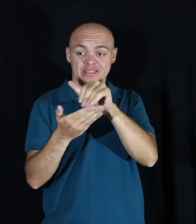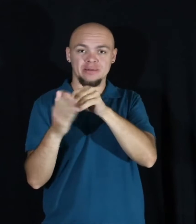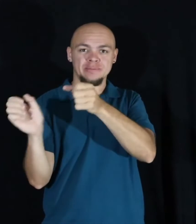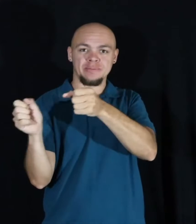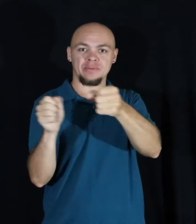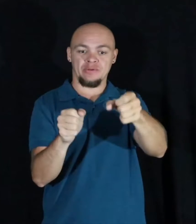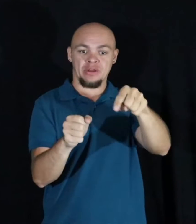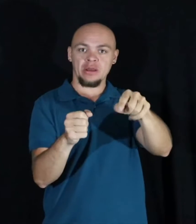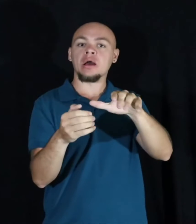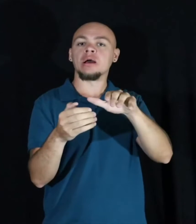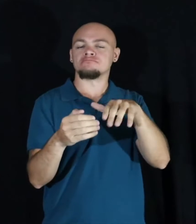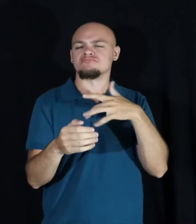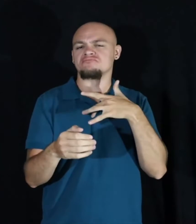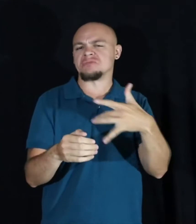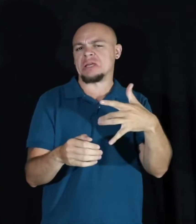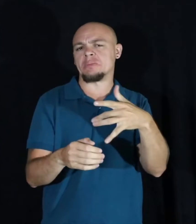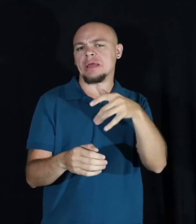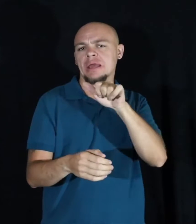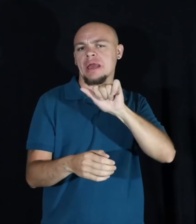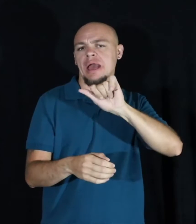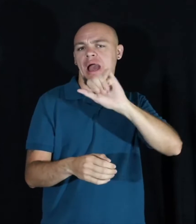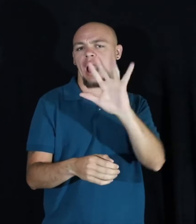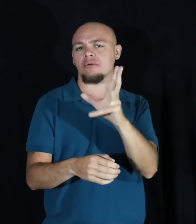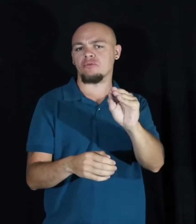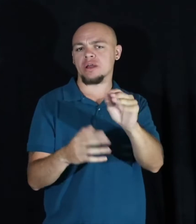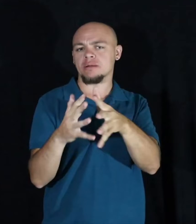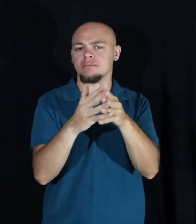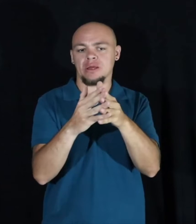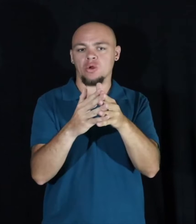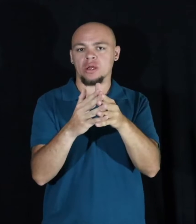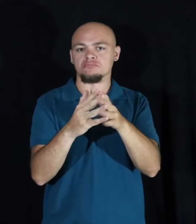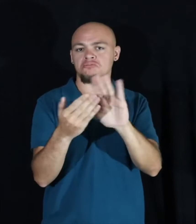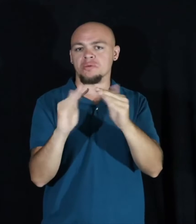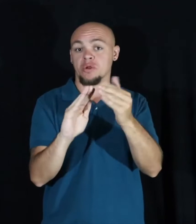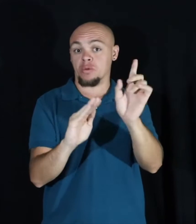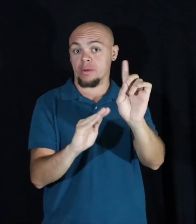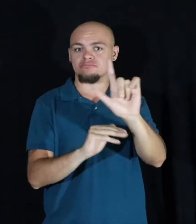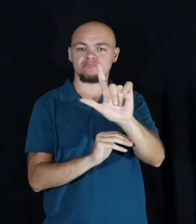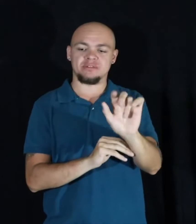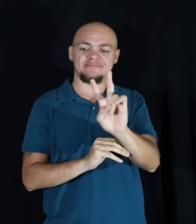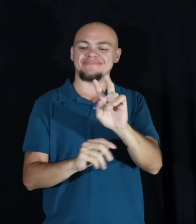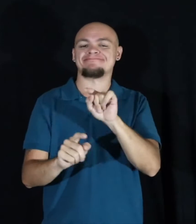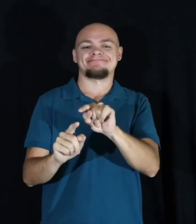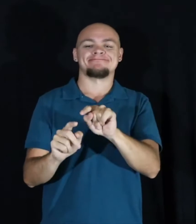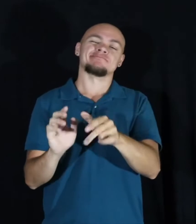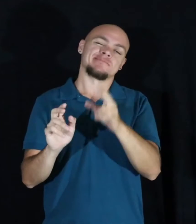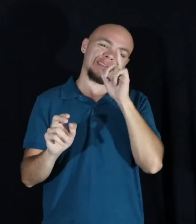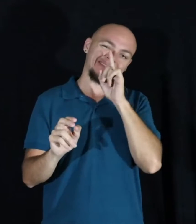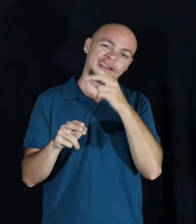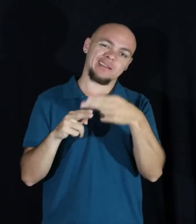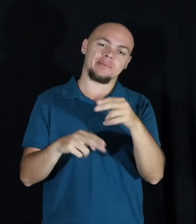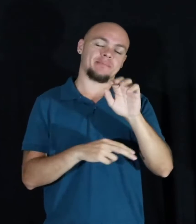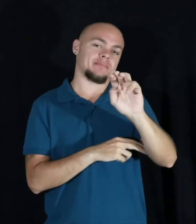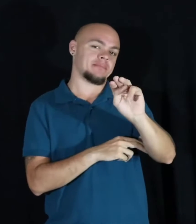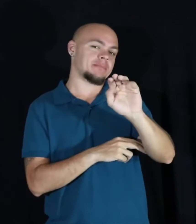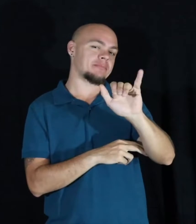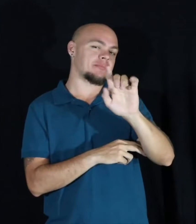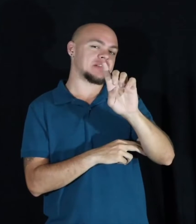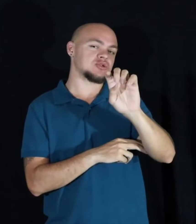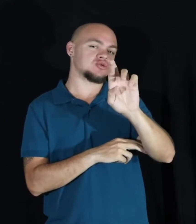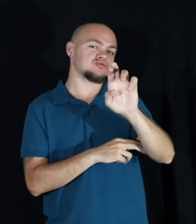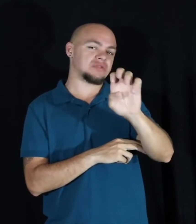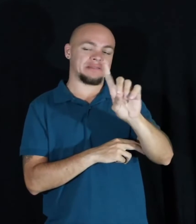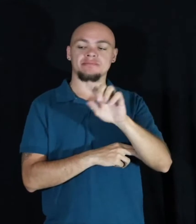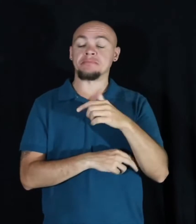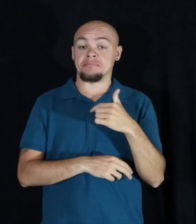African American community in Las Vegas. I will call her Mildred. I was there in my